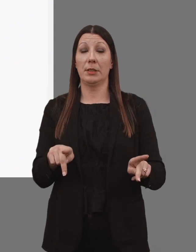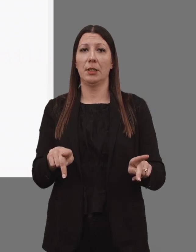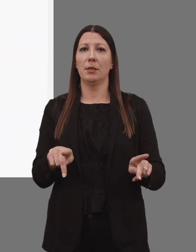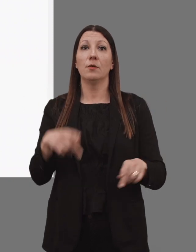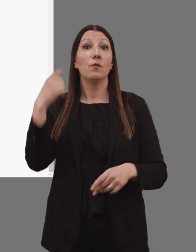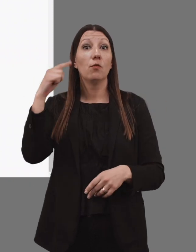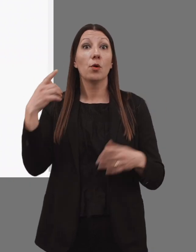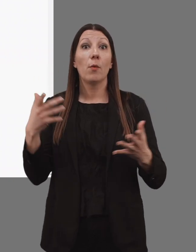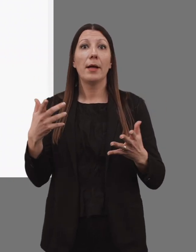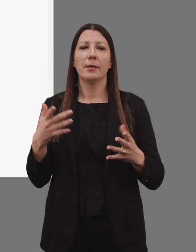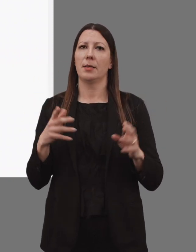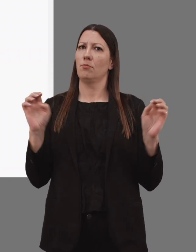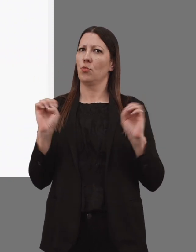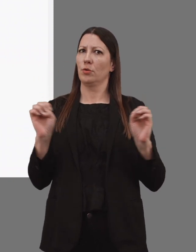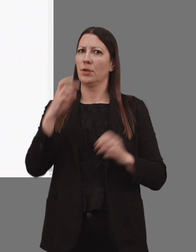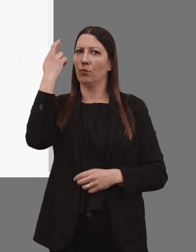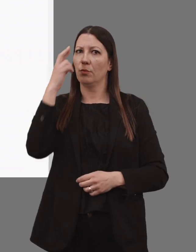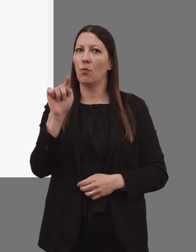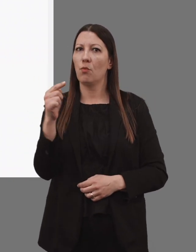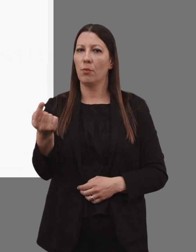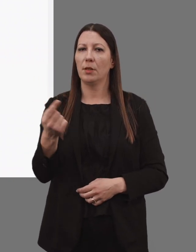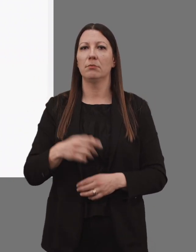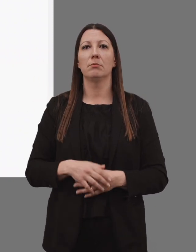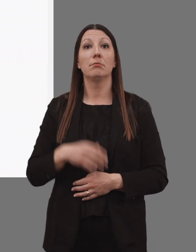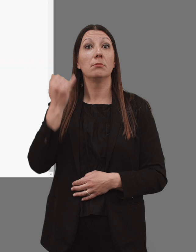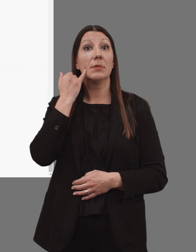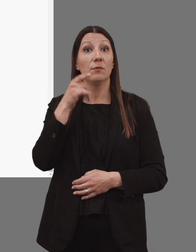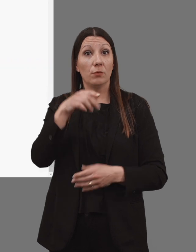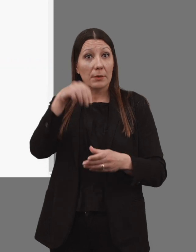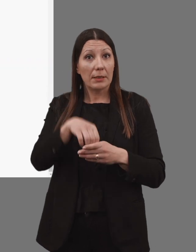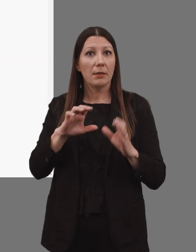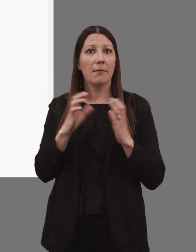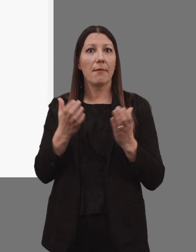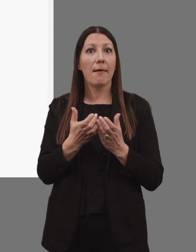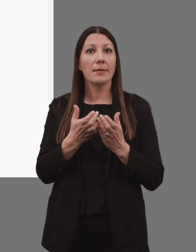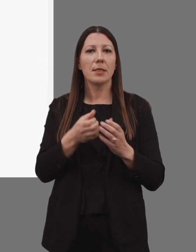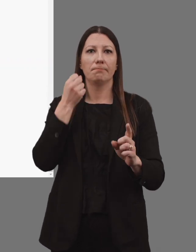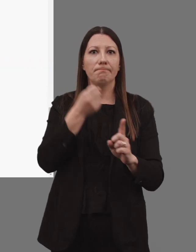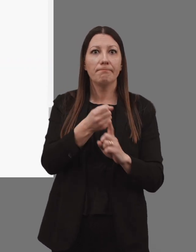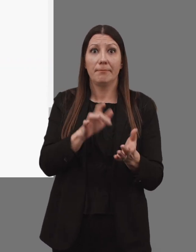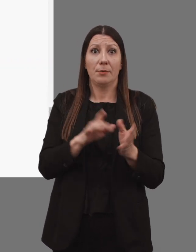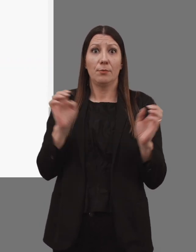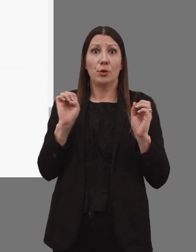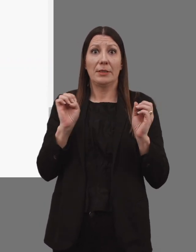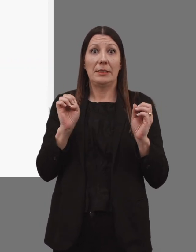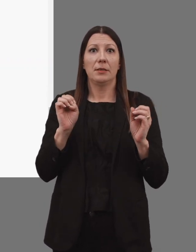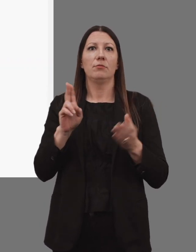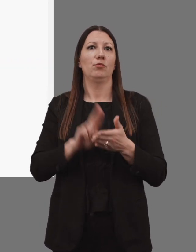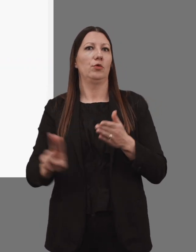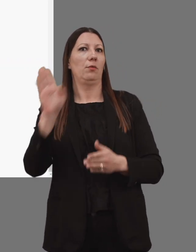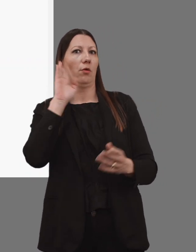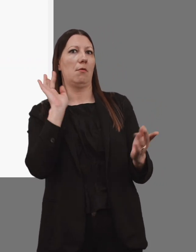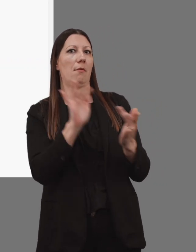for emergencies only. So if you're in class, for example, and you have a medical emergency and they need to contact somebody, this is who they